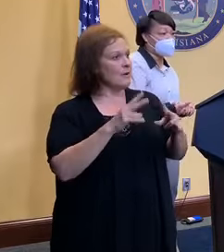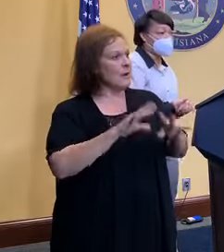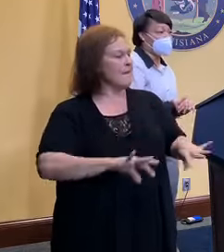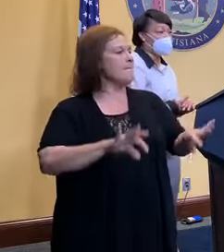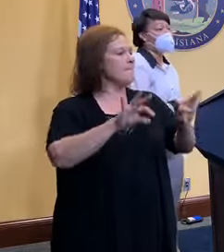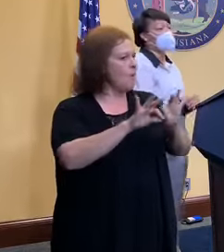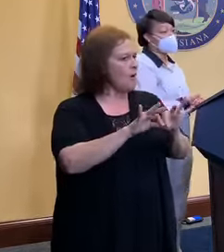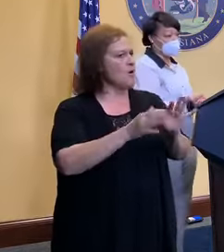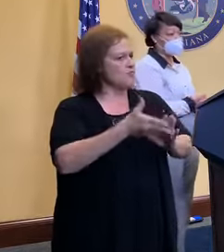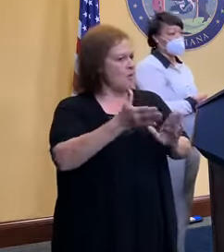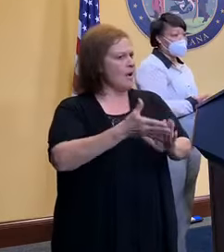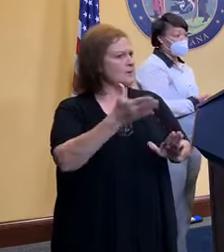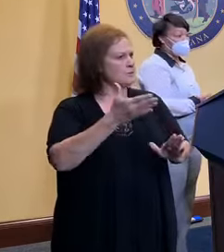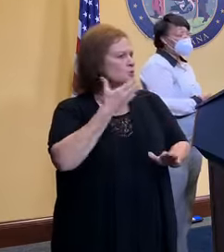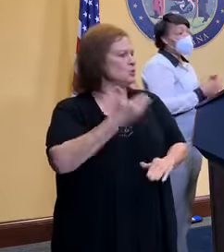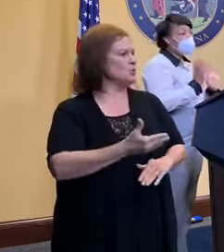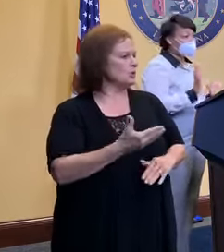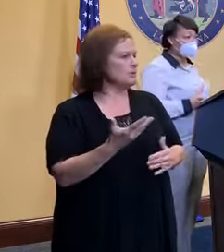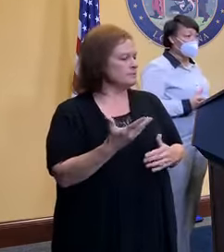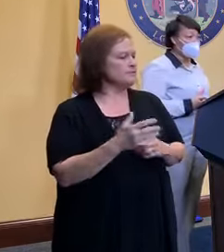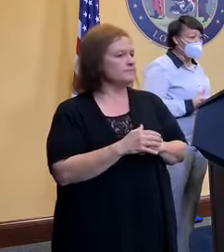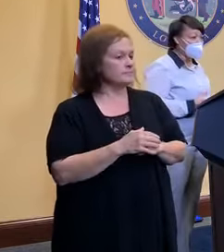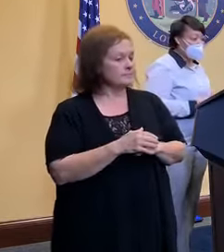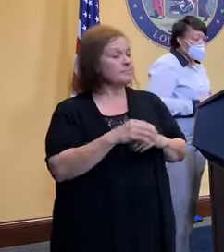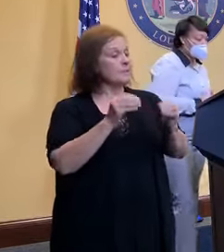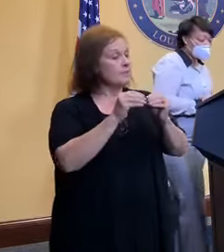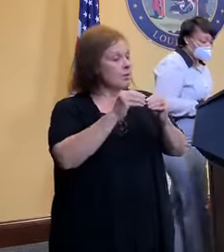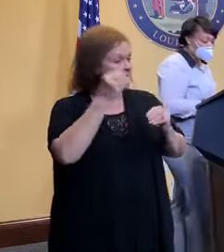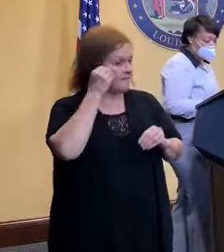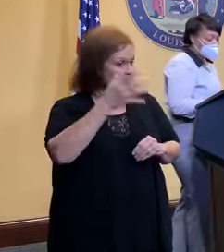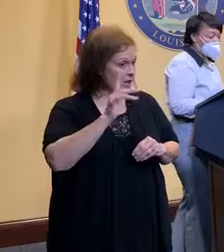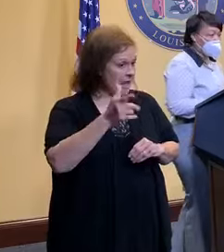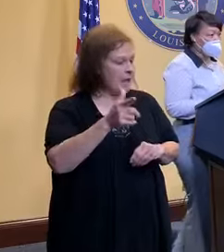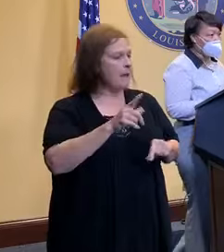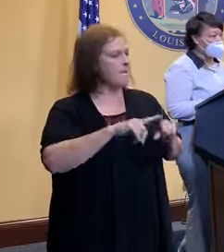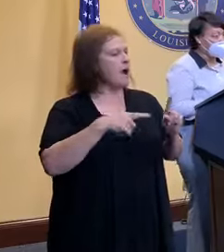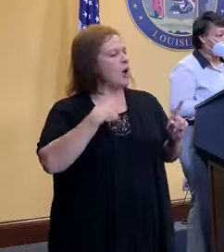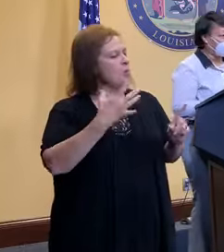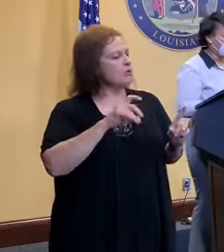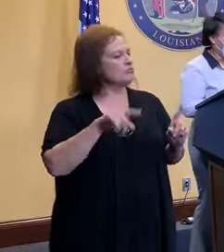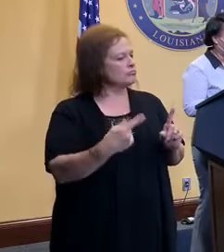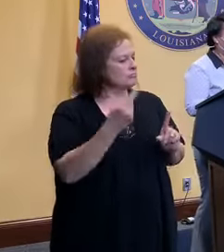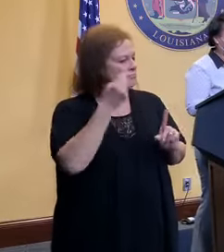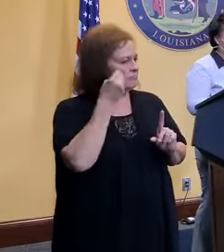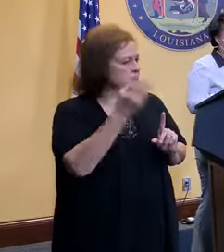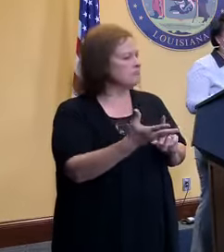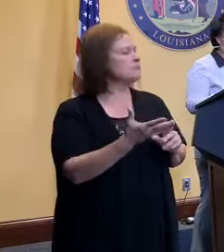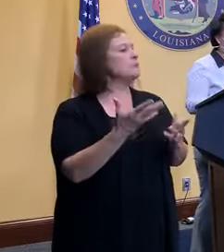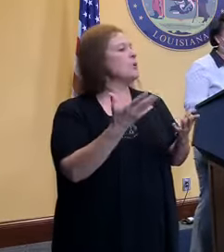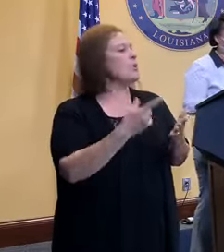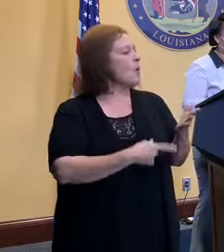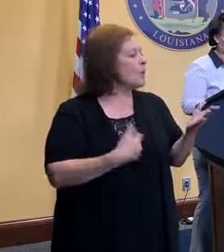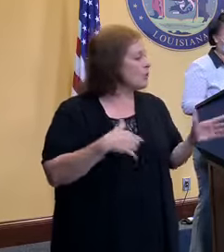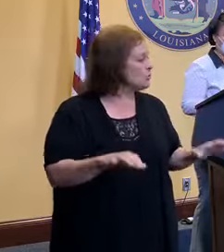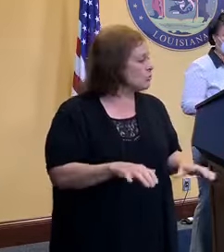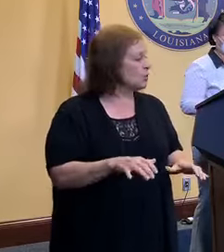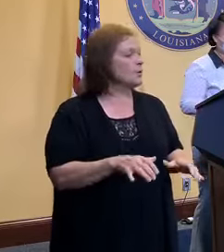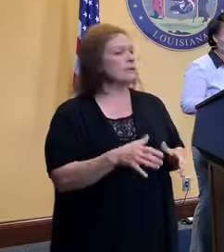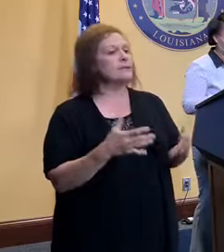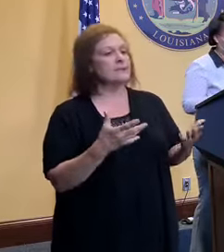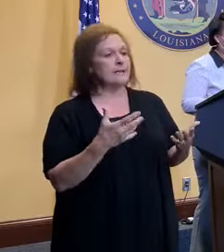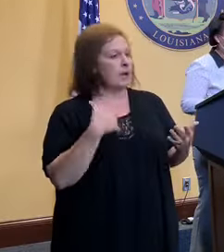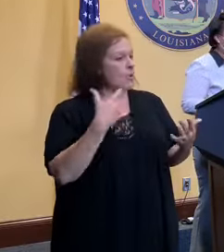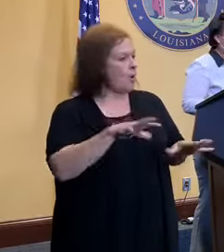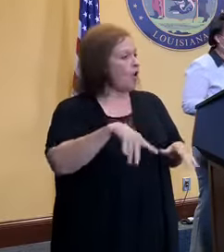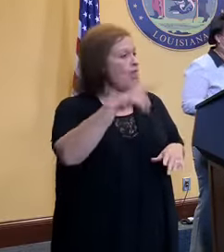operate effectively and efficiently. So more to come, but this was just to give you an update on how far we've come, and not that